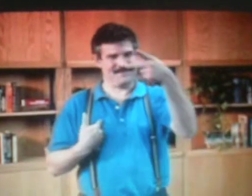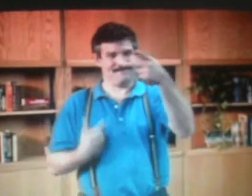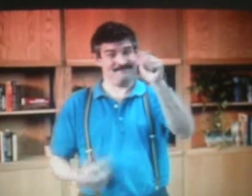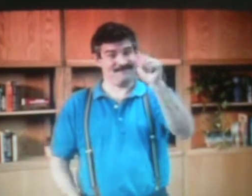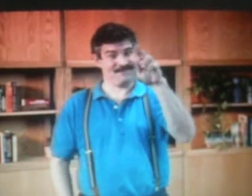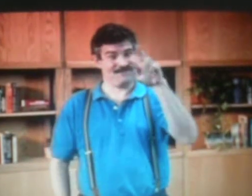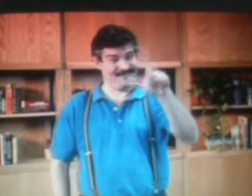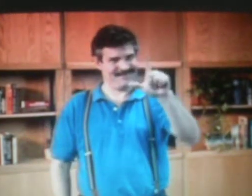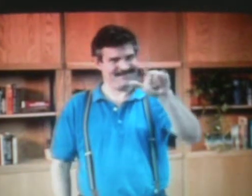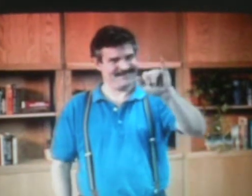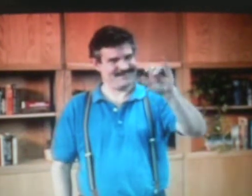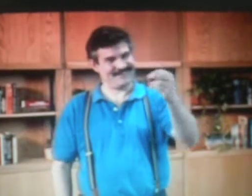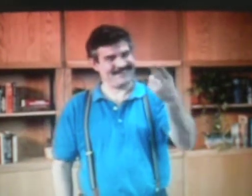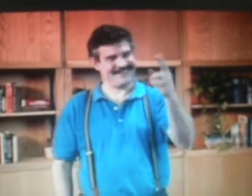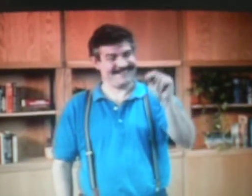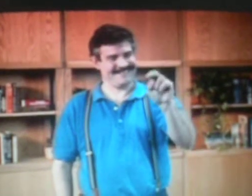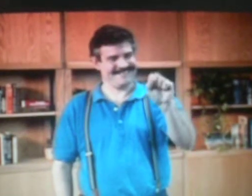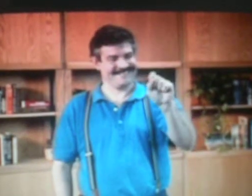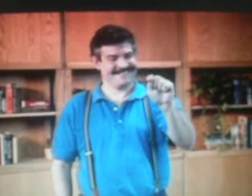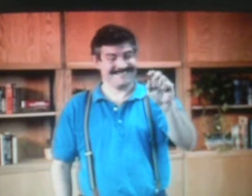Hello, my name is Paul Jonston.